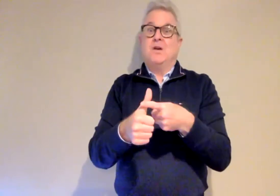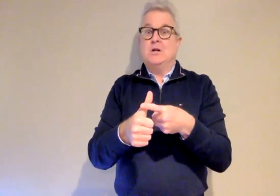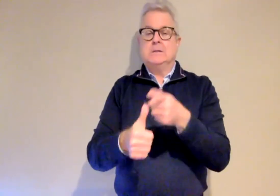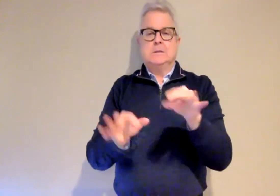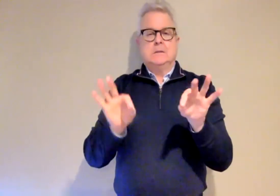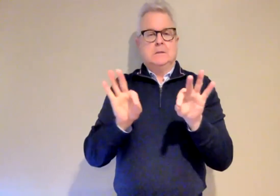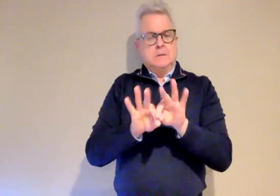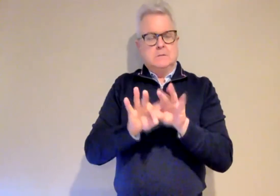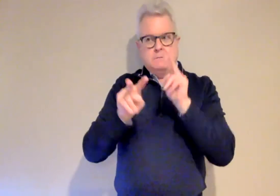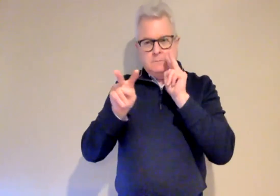what to do.